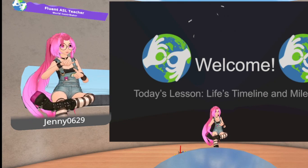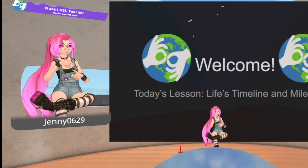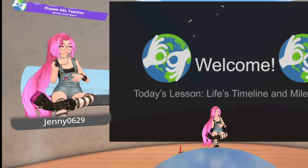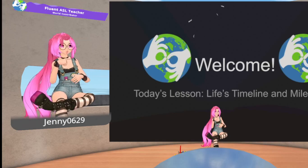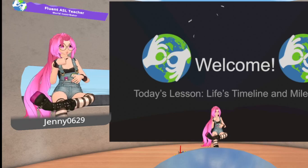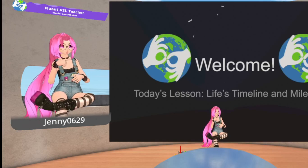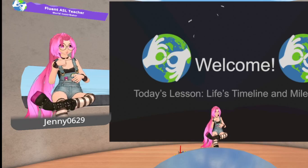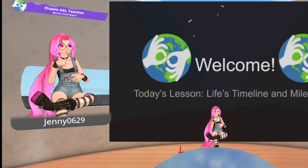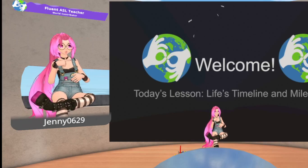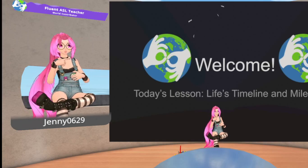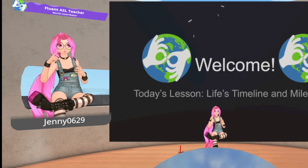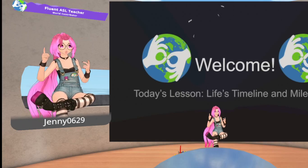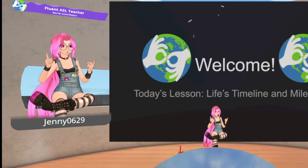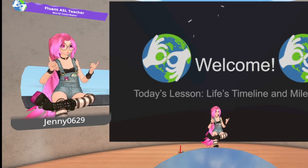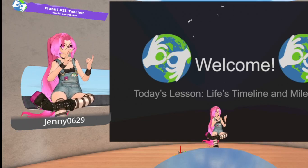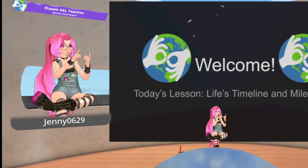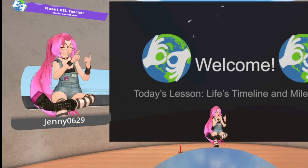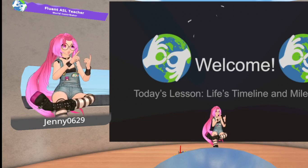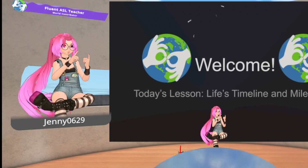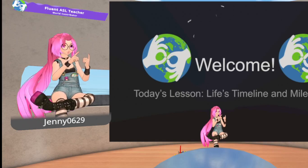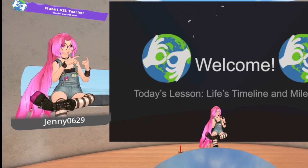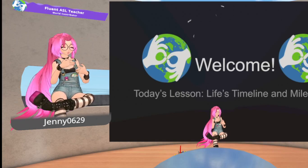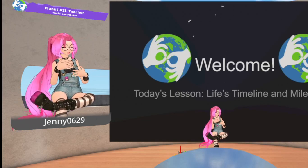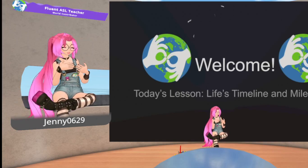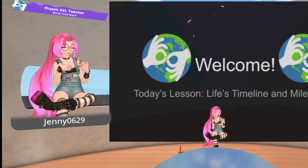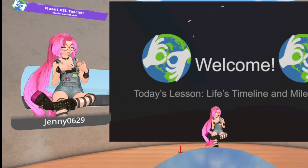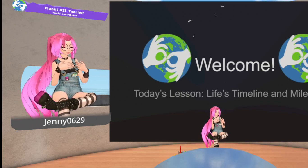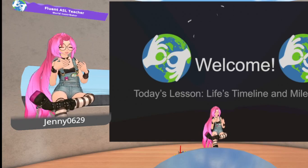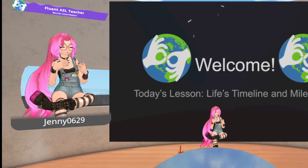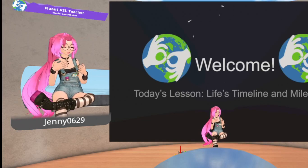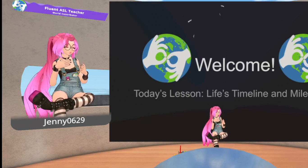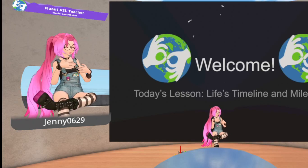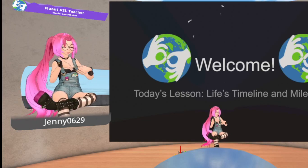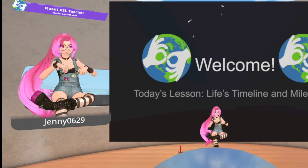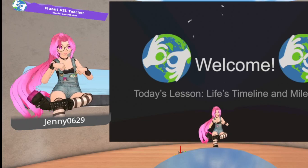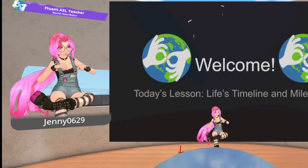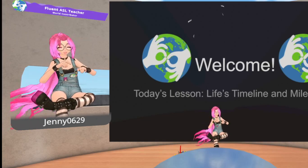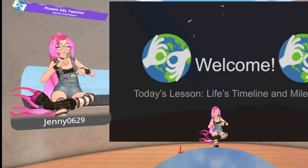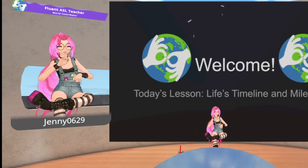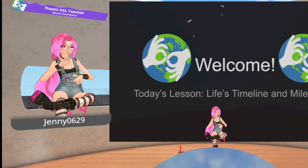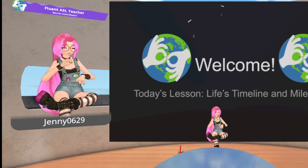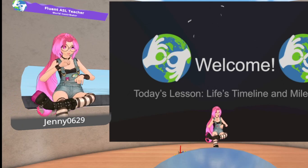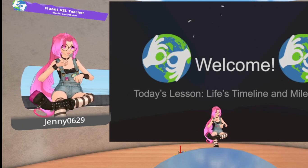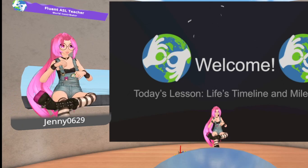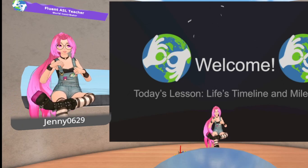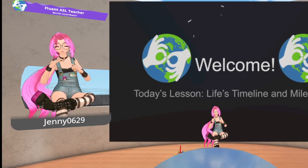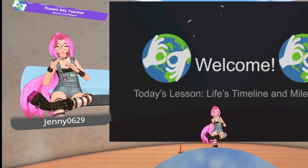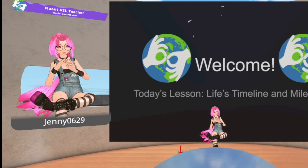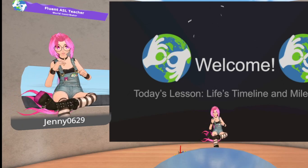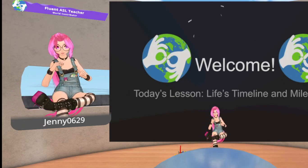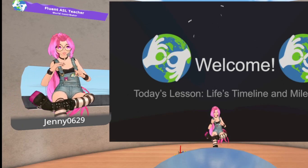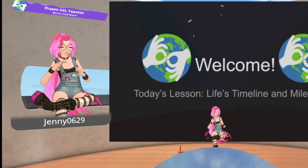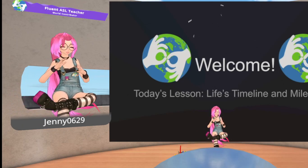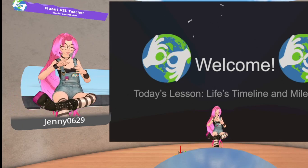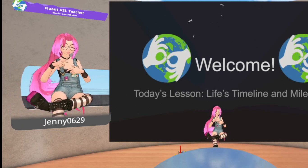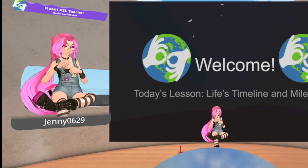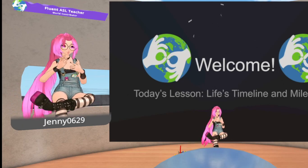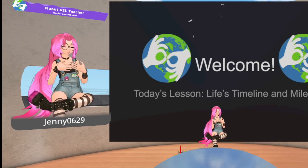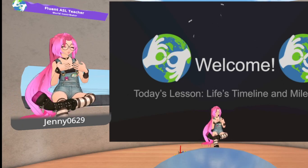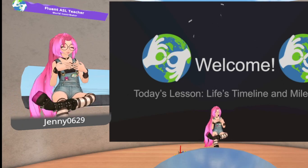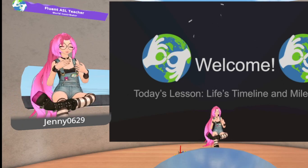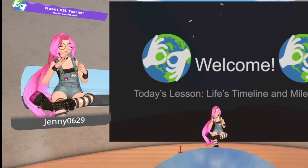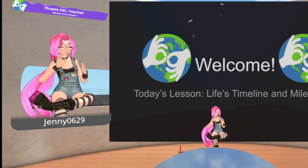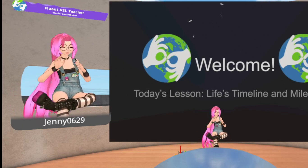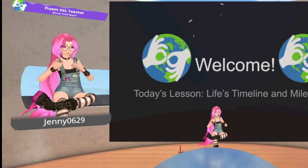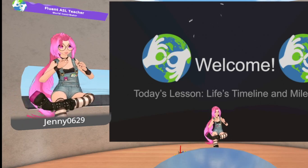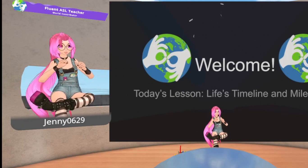to remember that as hearing people, you know, we could walk up to anyone and talk to anyone. We're going to the store, we could talk to anyone, going on the bus, taking an